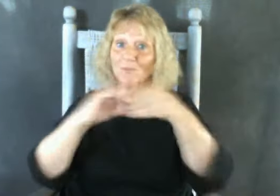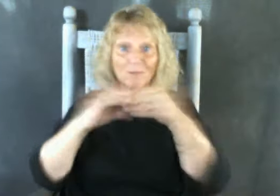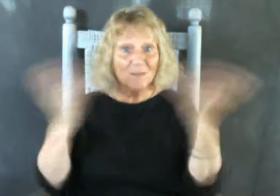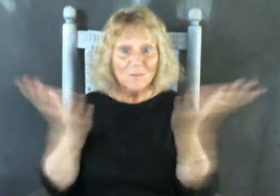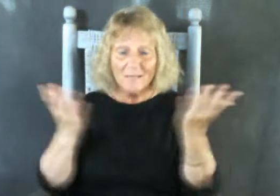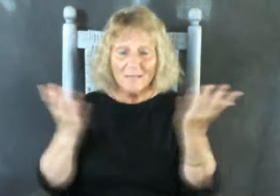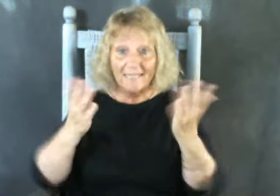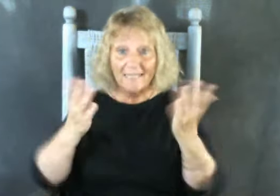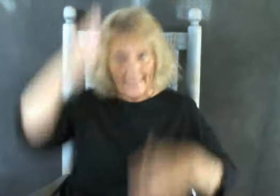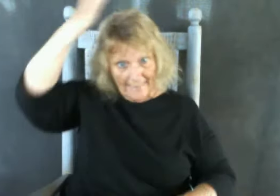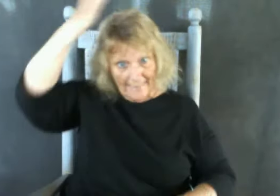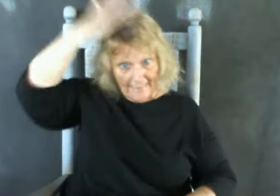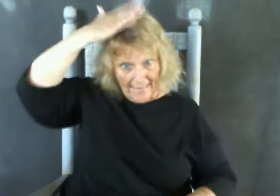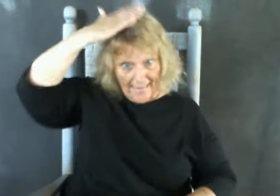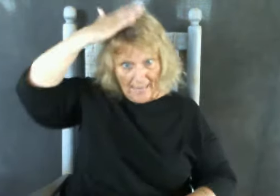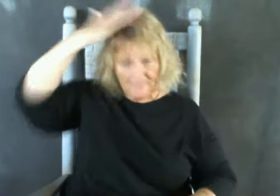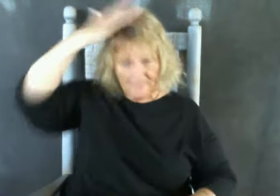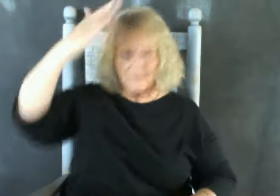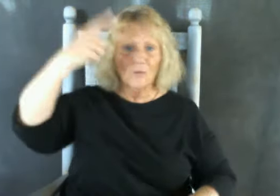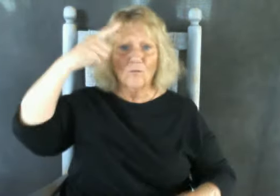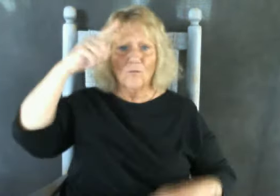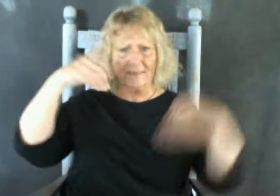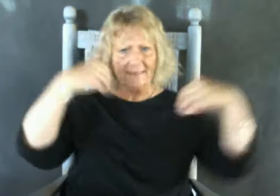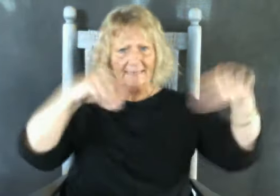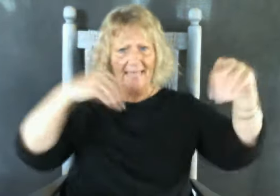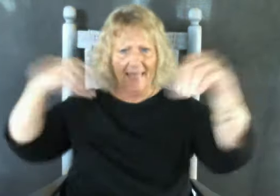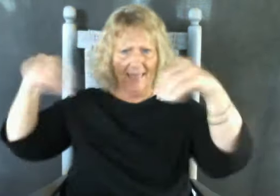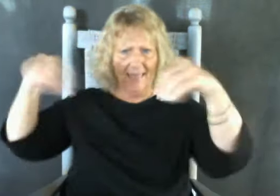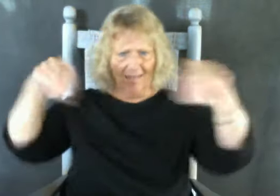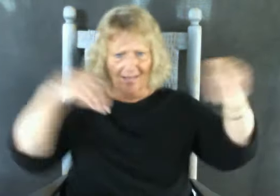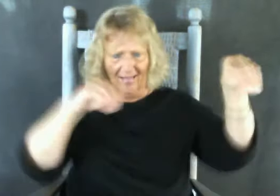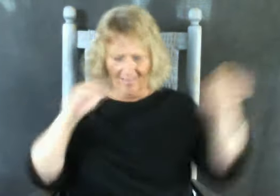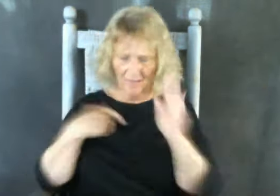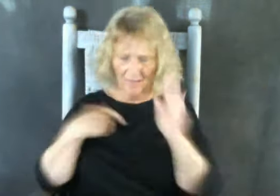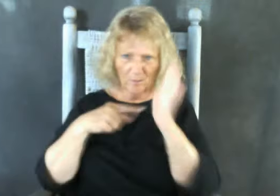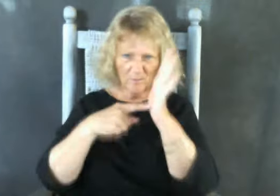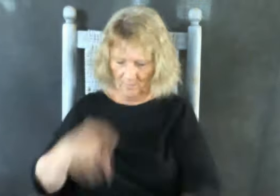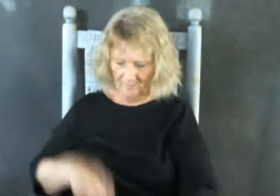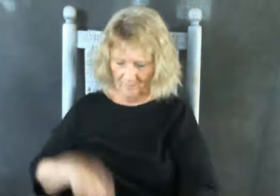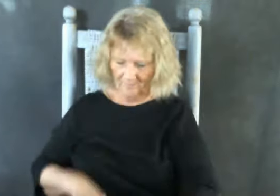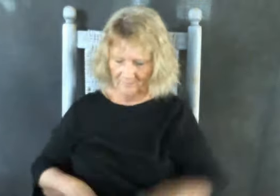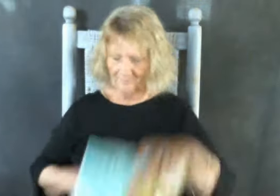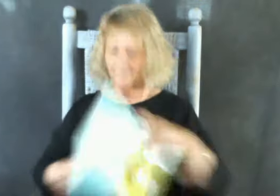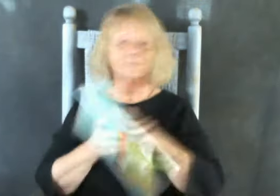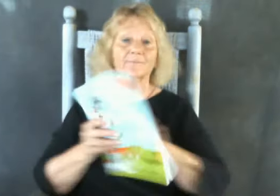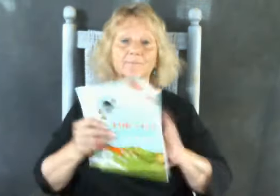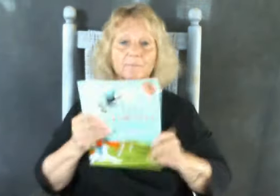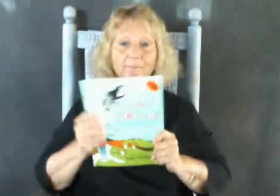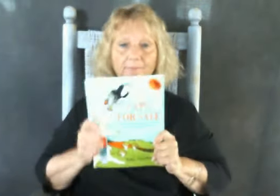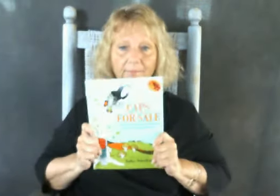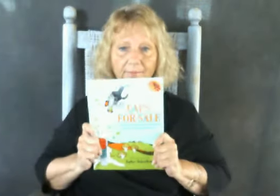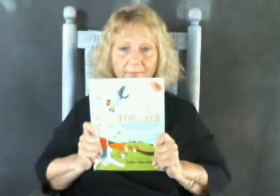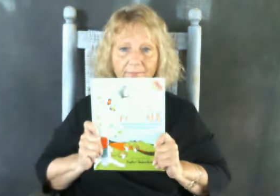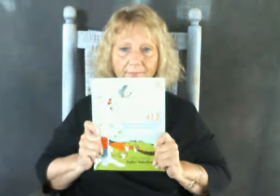a wife, a child. Those things just don't go away as the rest of us sort of move on with our post-9-11 lives.